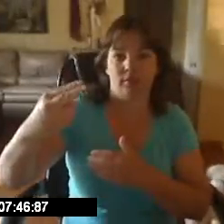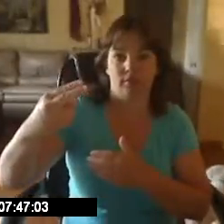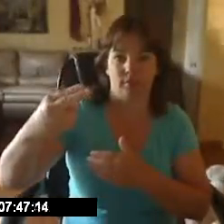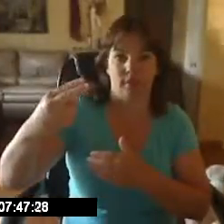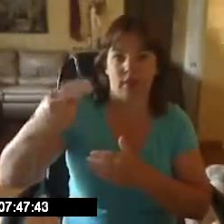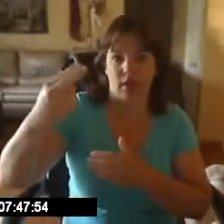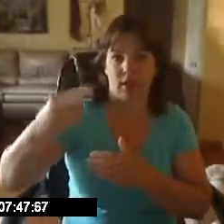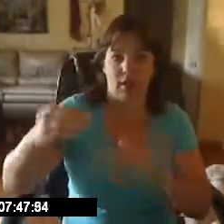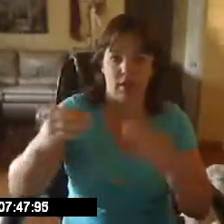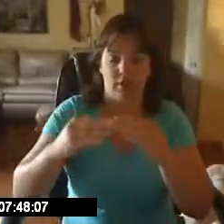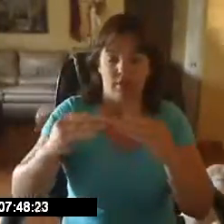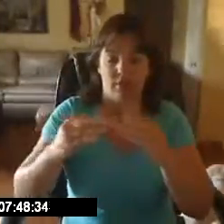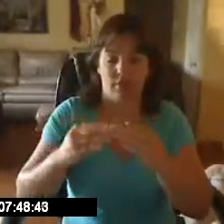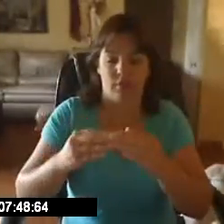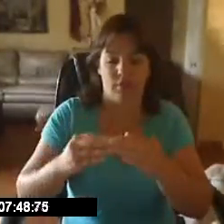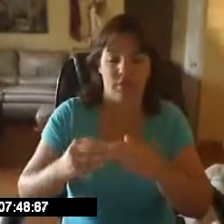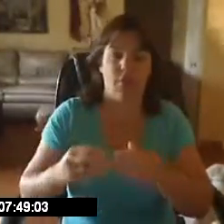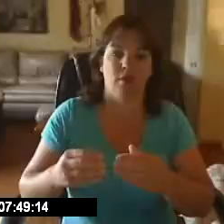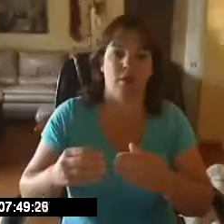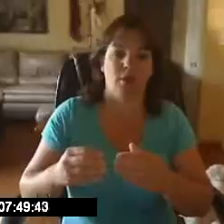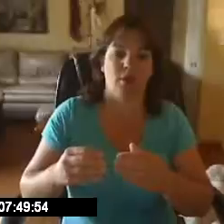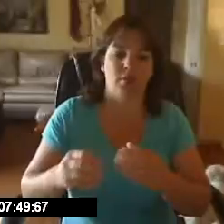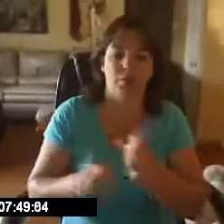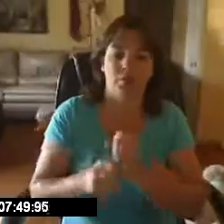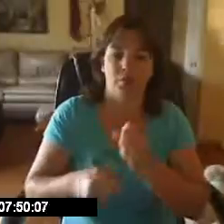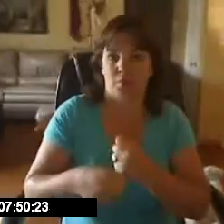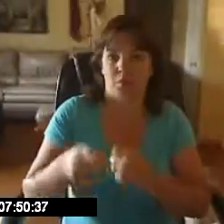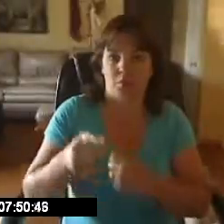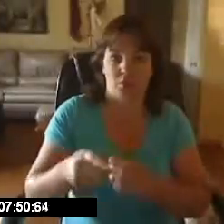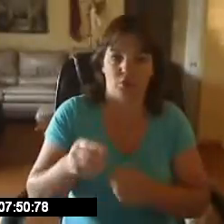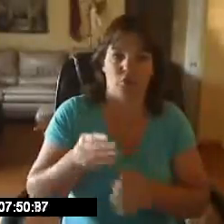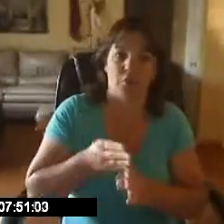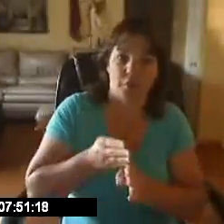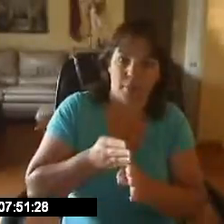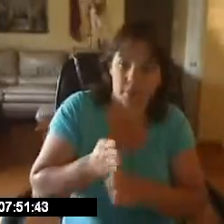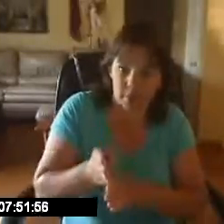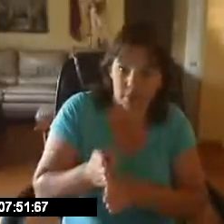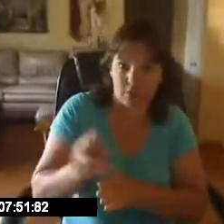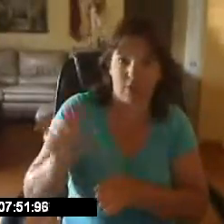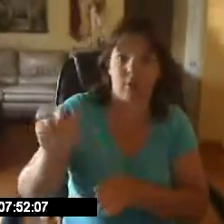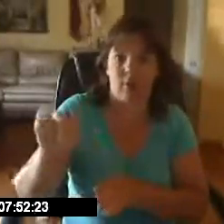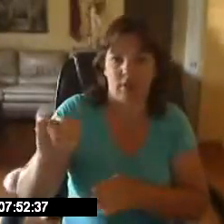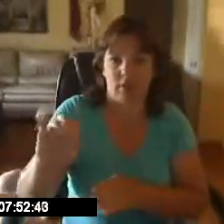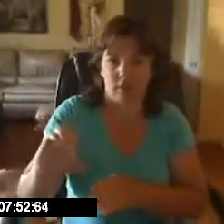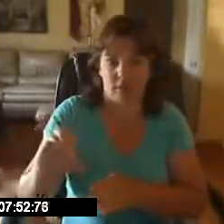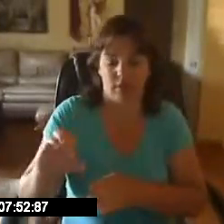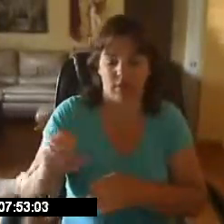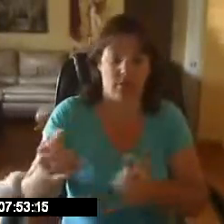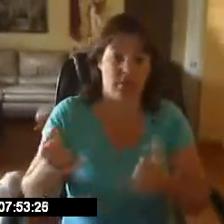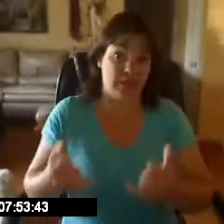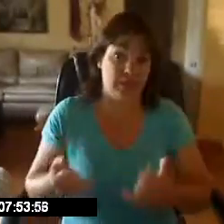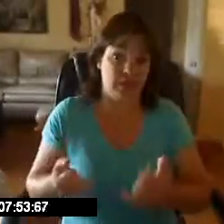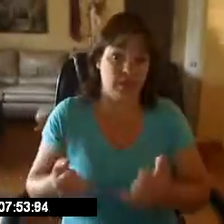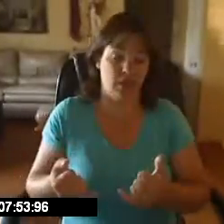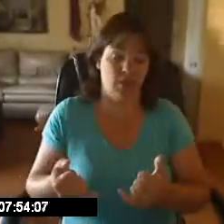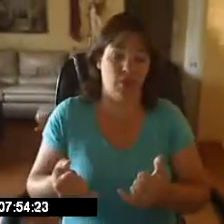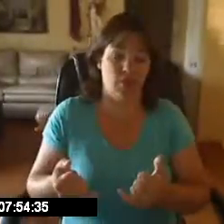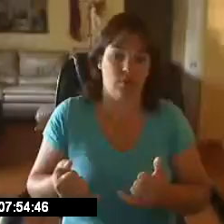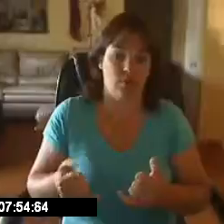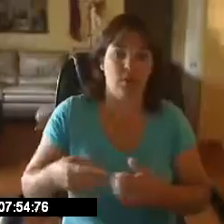NIC Master, which would be, at the moment, the highest level of certification available to